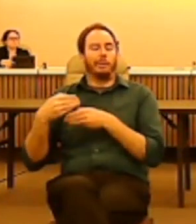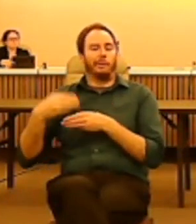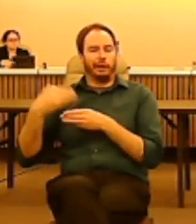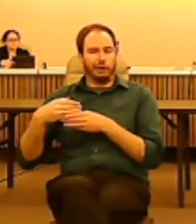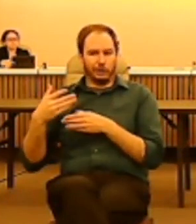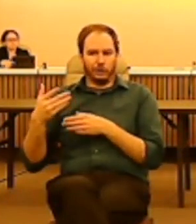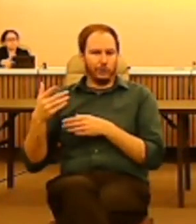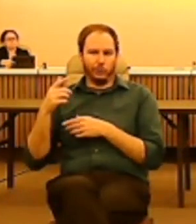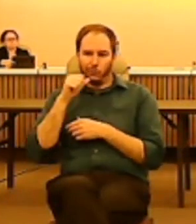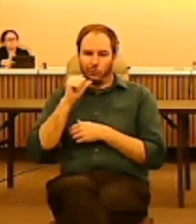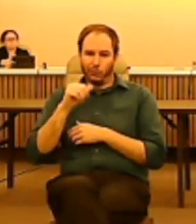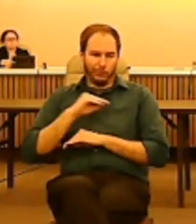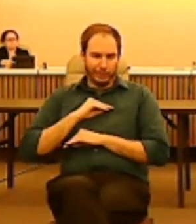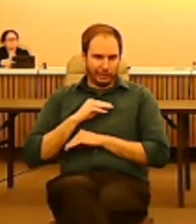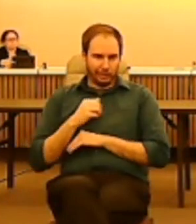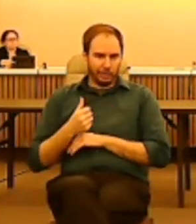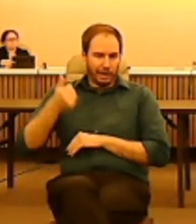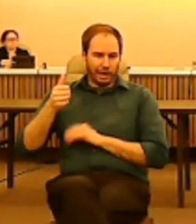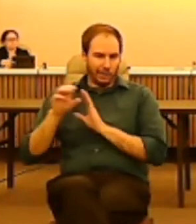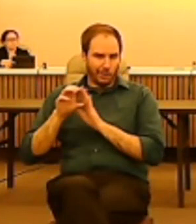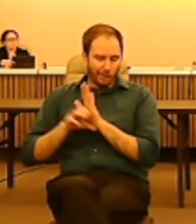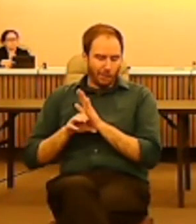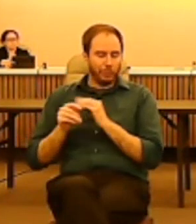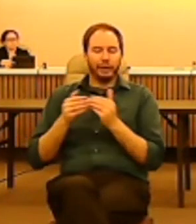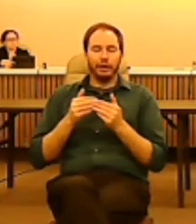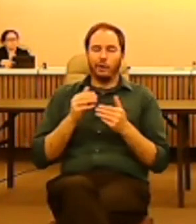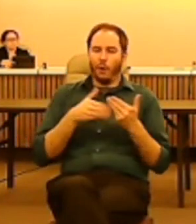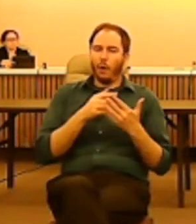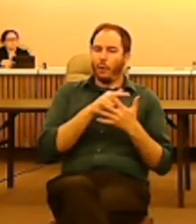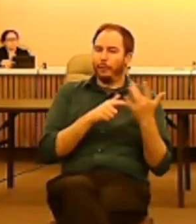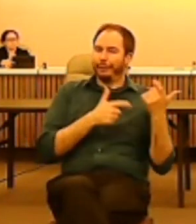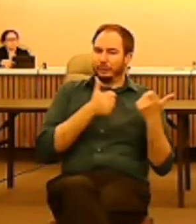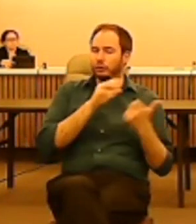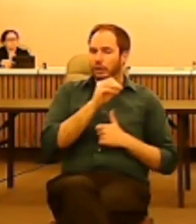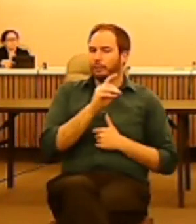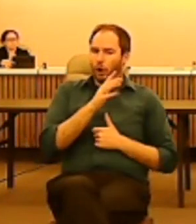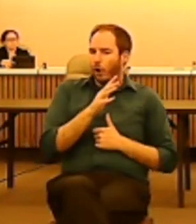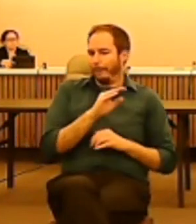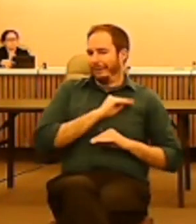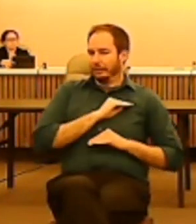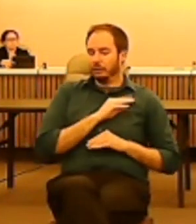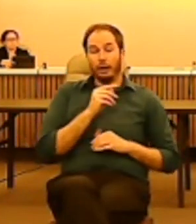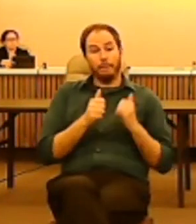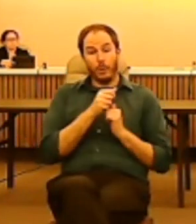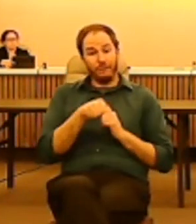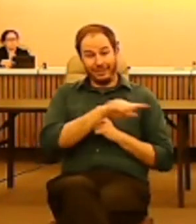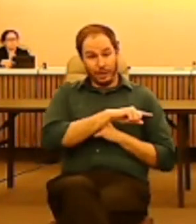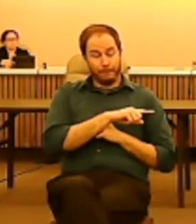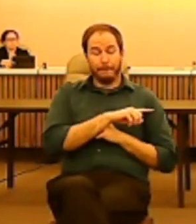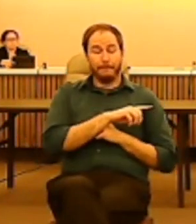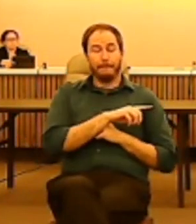folks that don't meet the higher code, but any of the other ones absolutely do. And I mean, to be clear, a lot of those ones